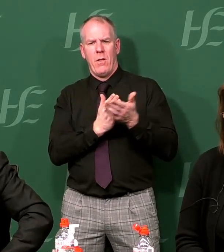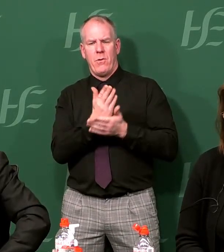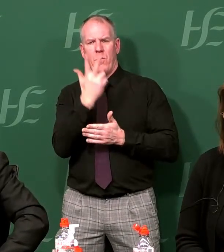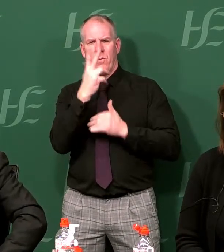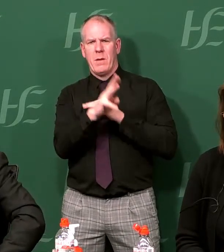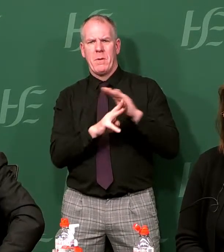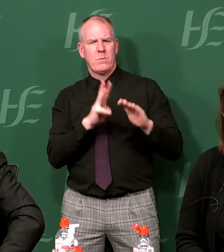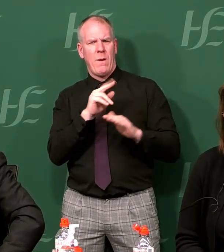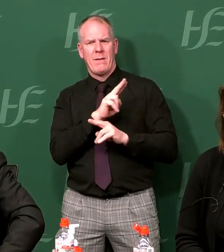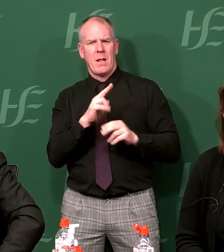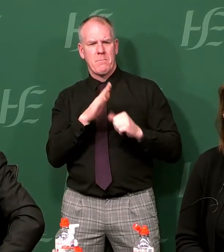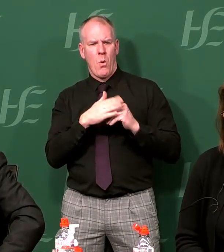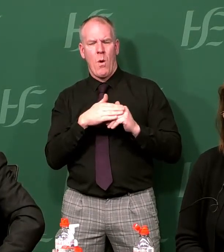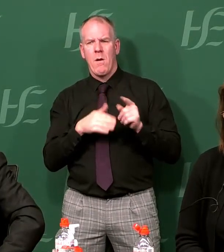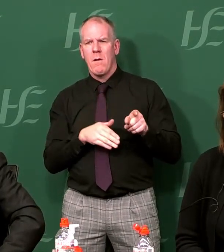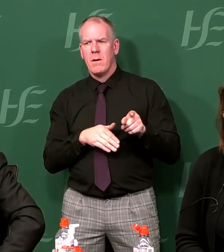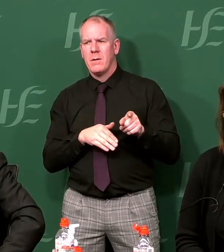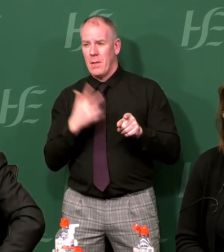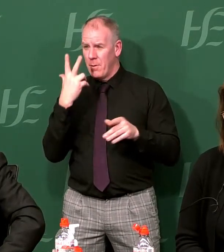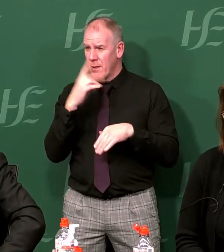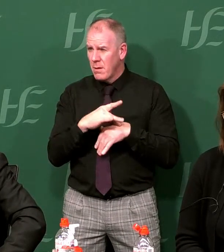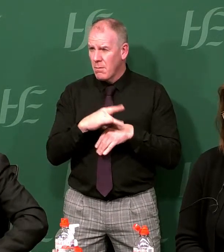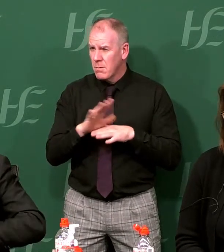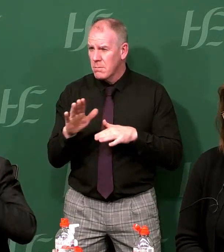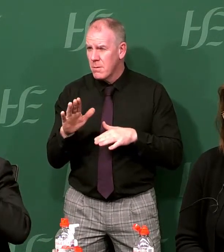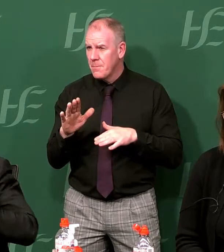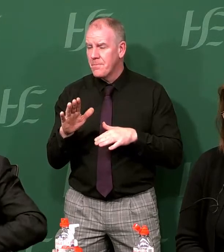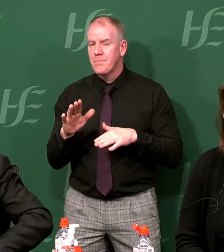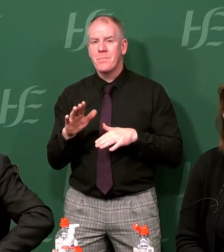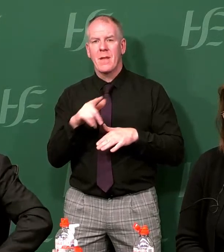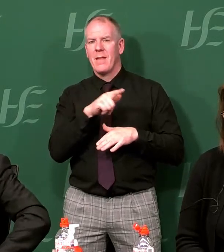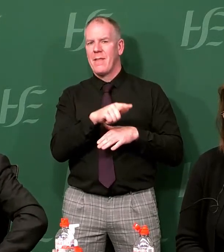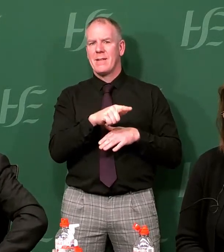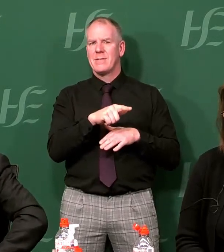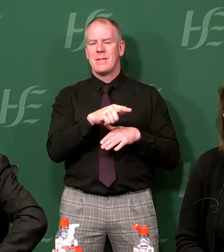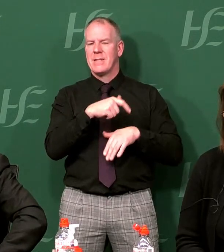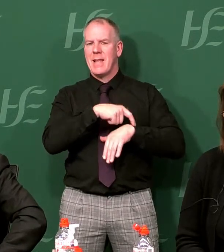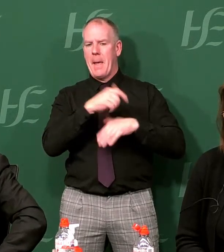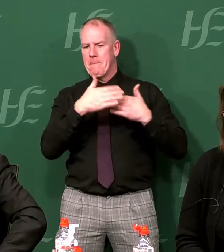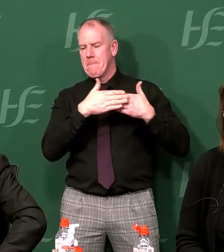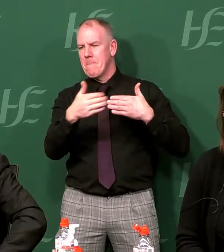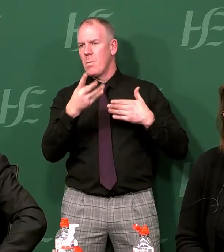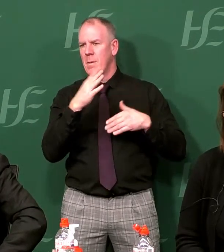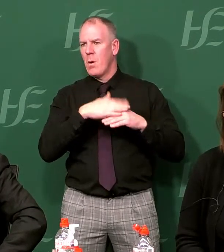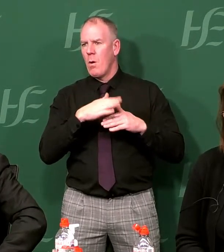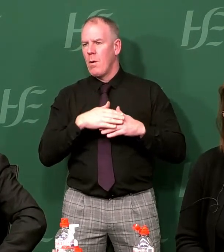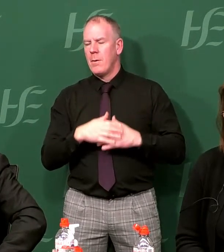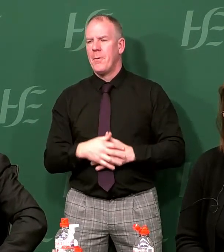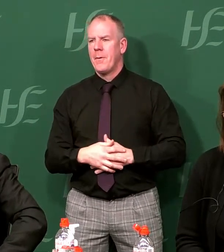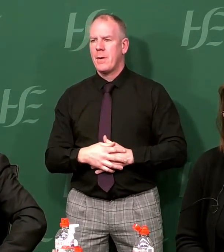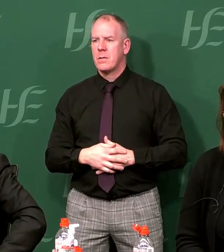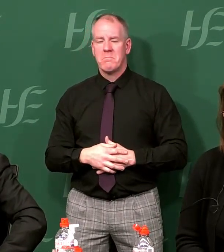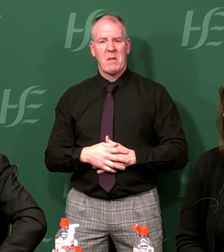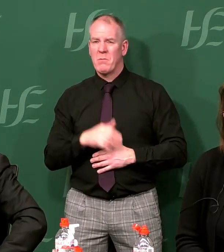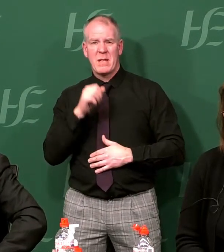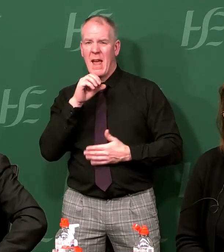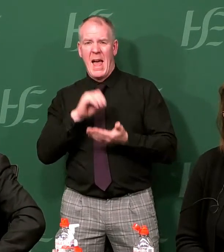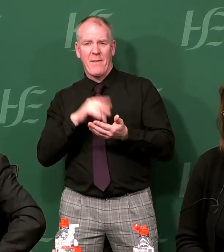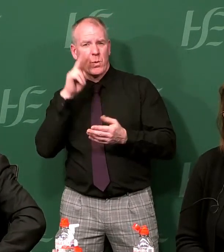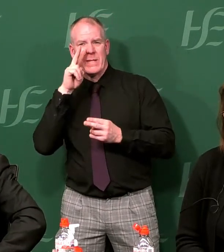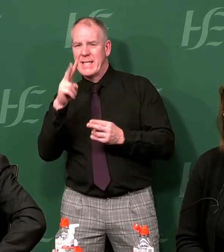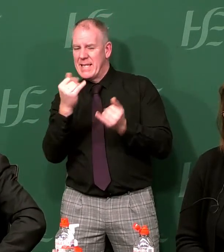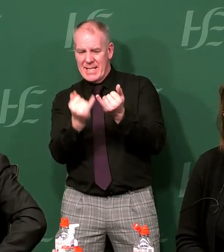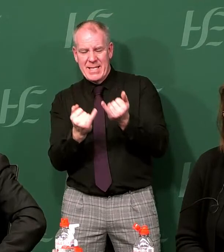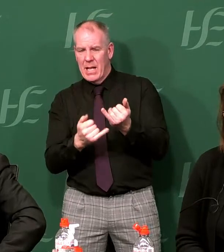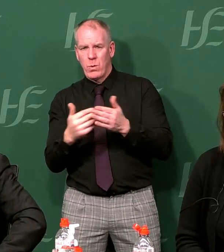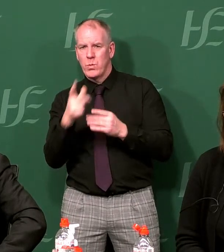period. But between doctors, there's a phasing period in which doctors are, yeah, I'd have to look through the detail of that